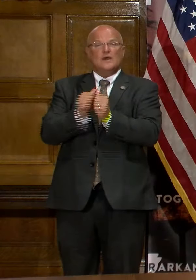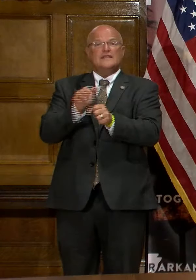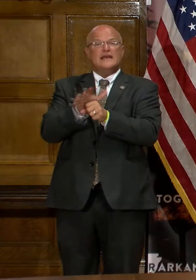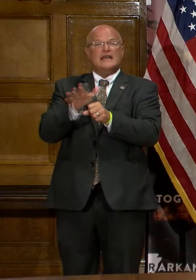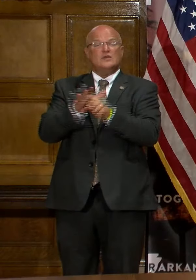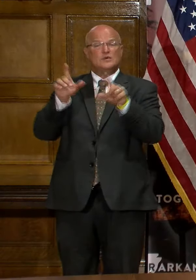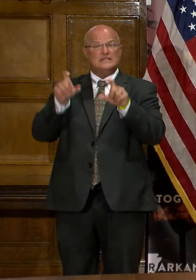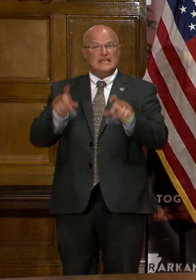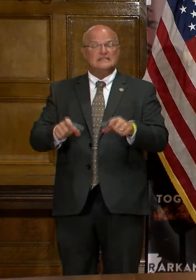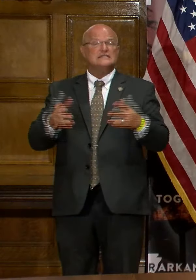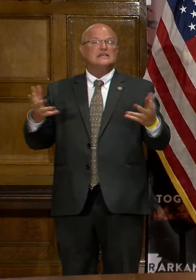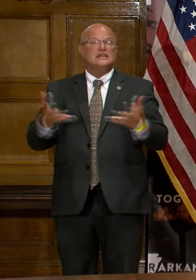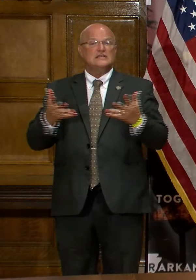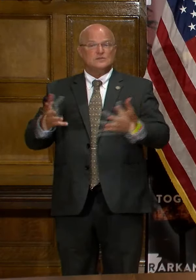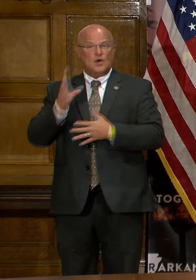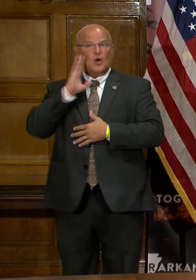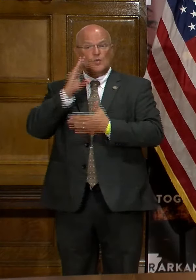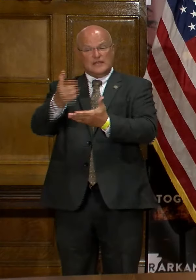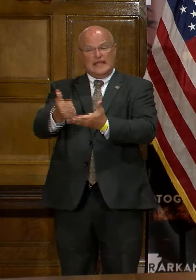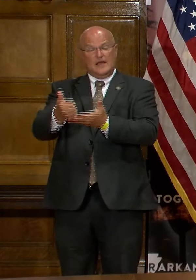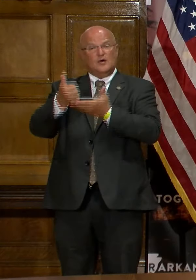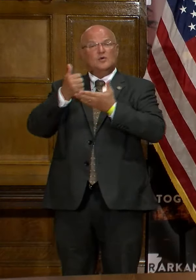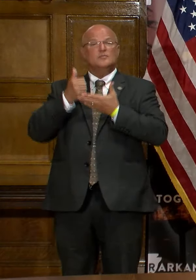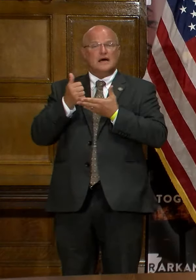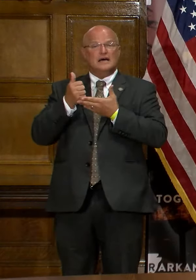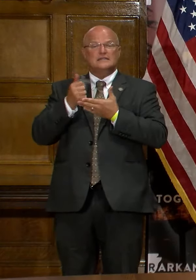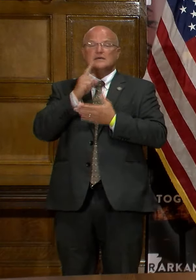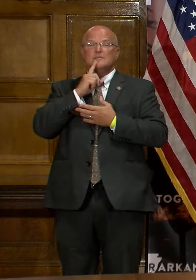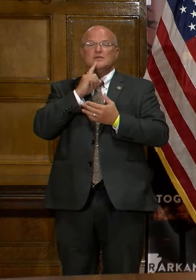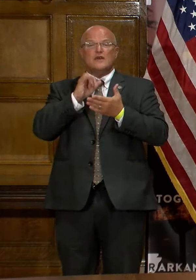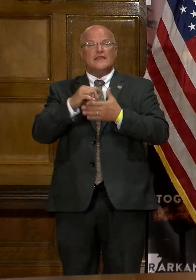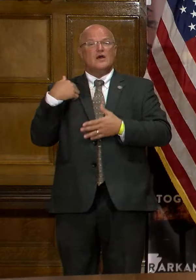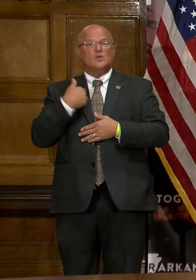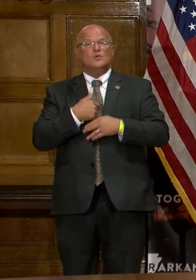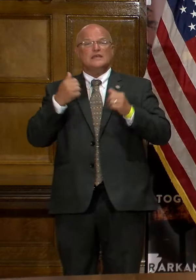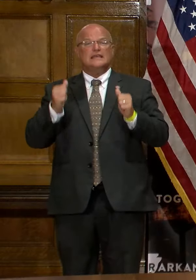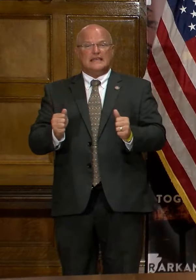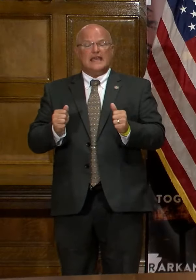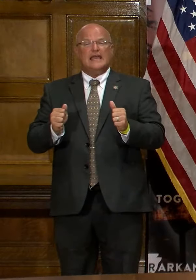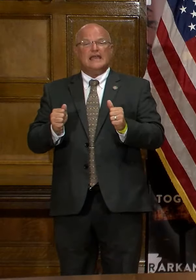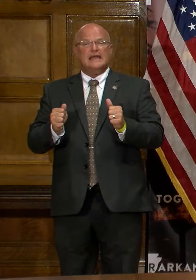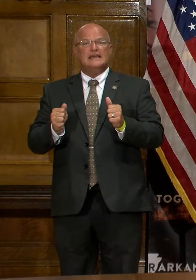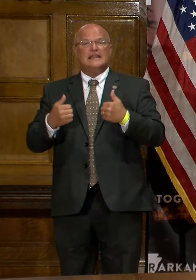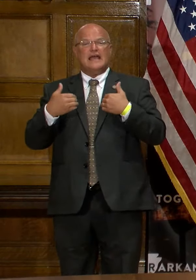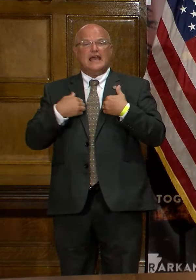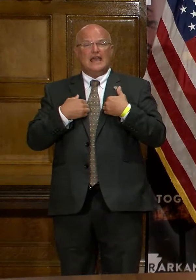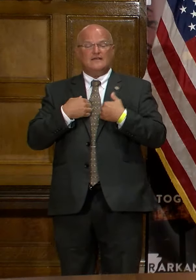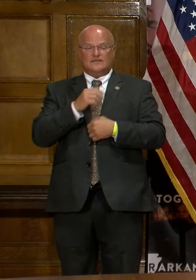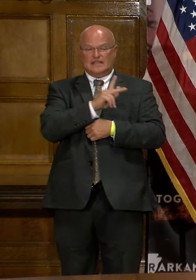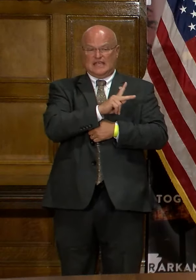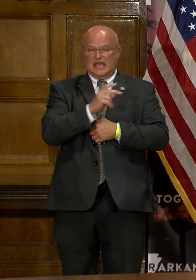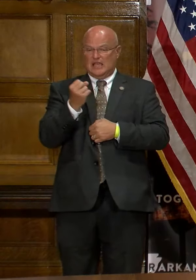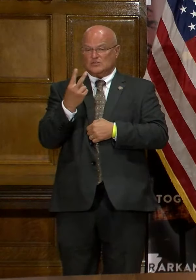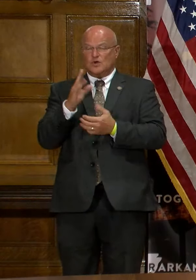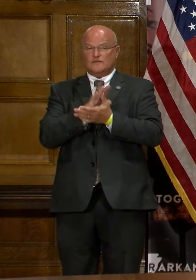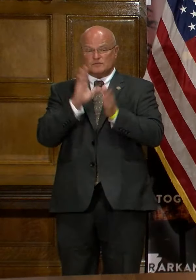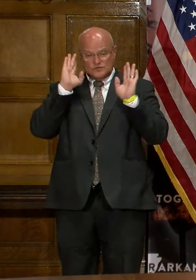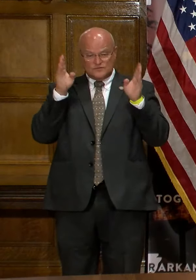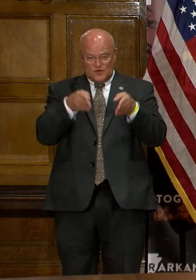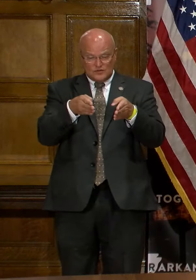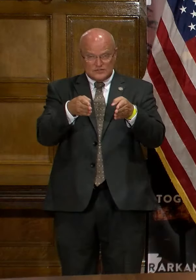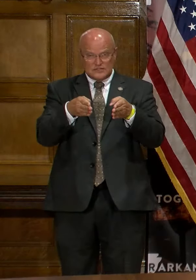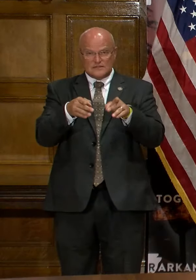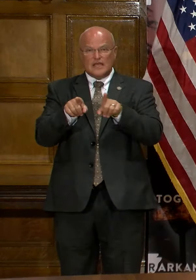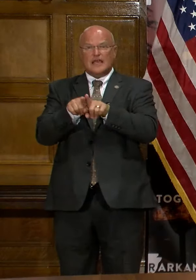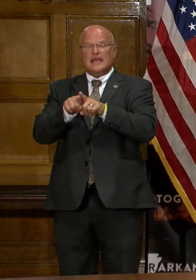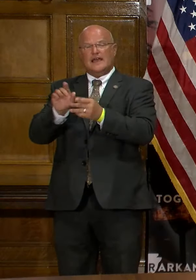adequate testing is what is going to help us make sure we can prioritize our K through 12 schools as well as